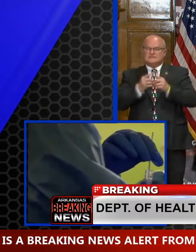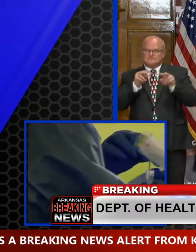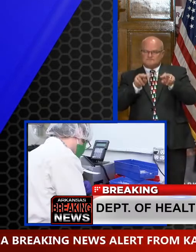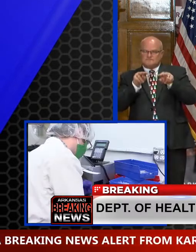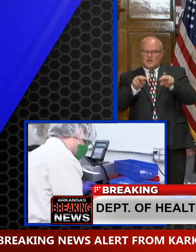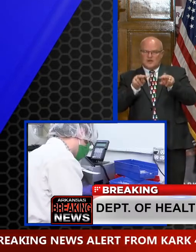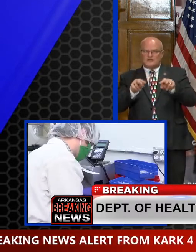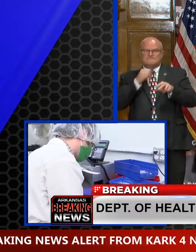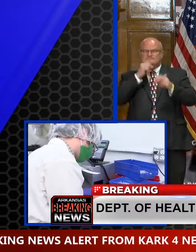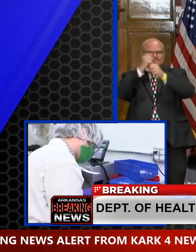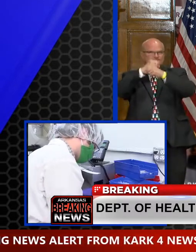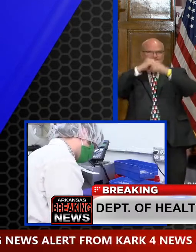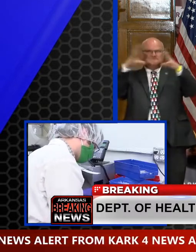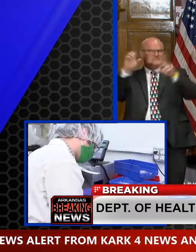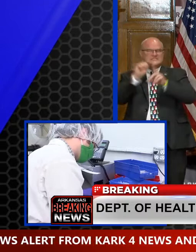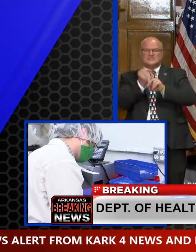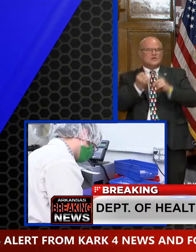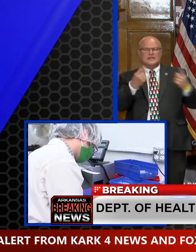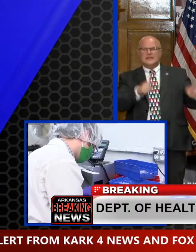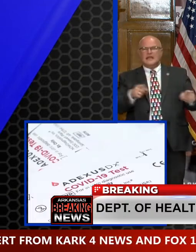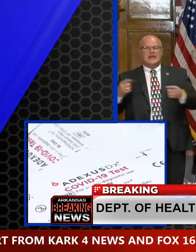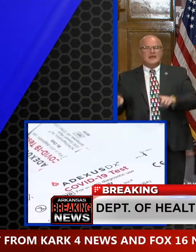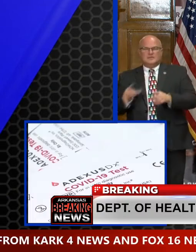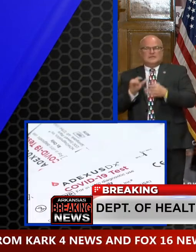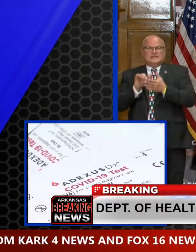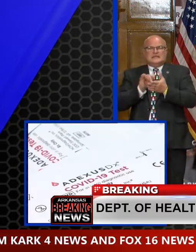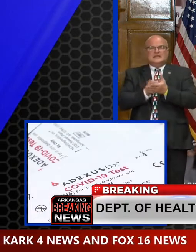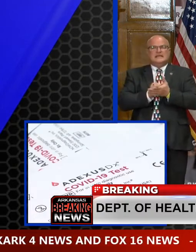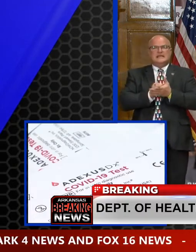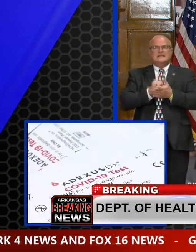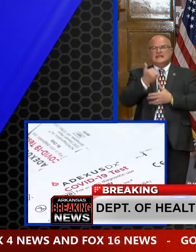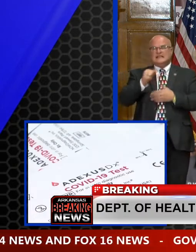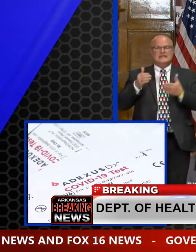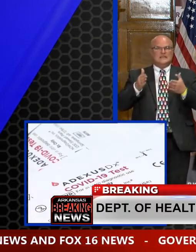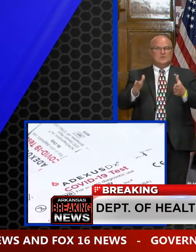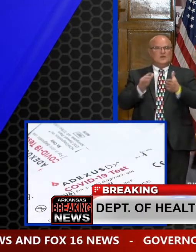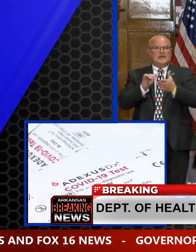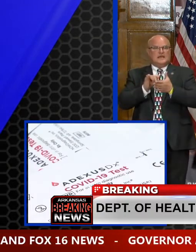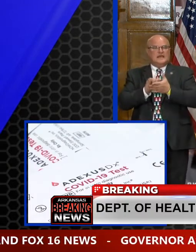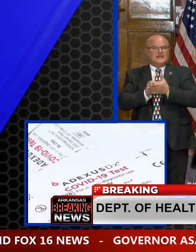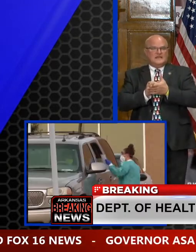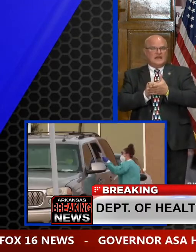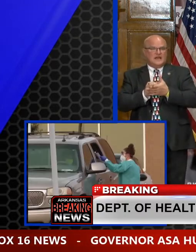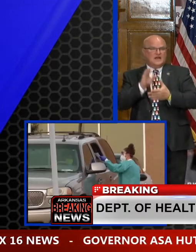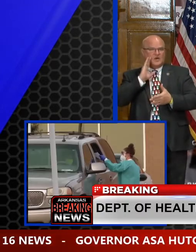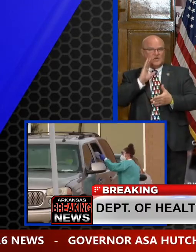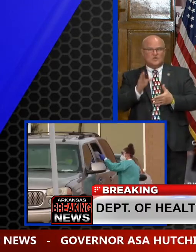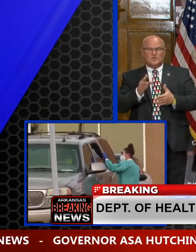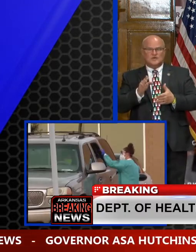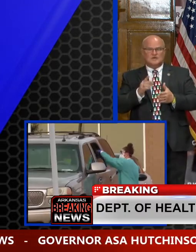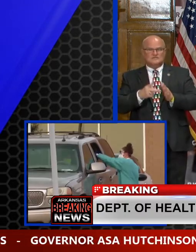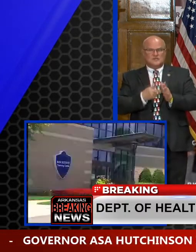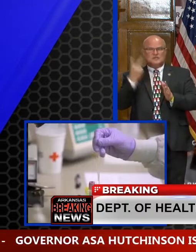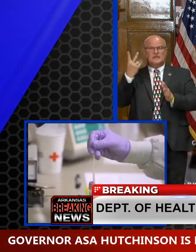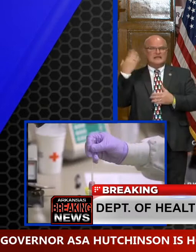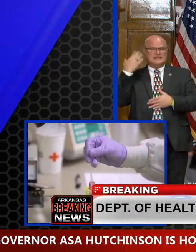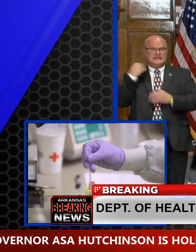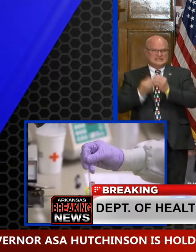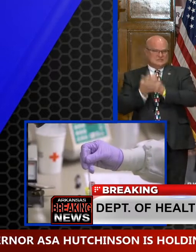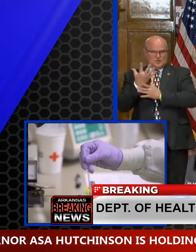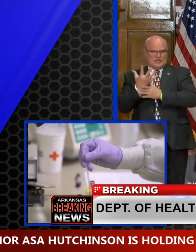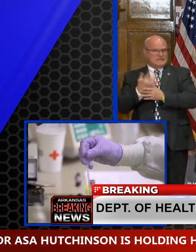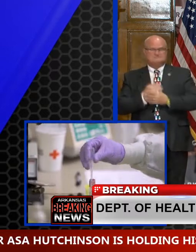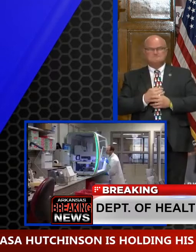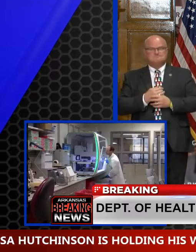don't envision a situation that in any way that would replicate what we did in the spring. We